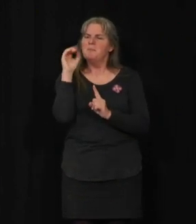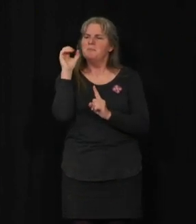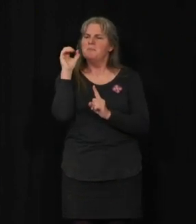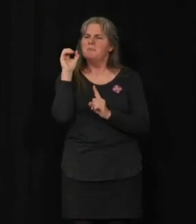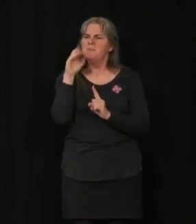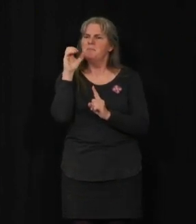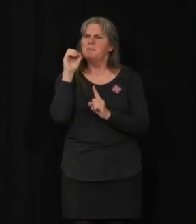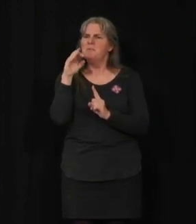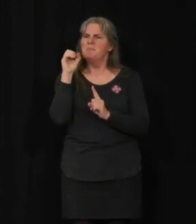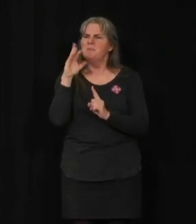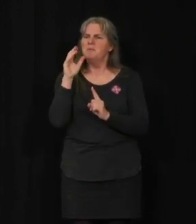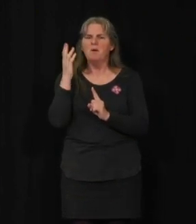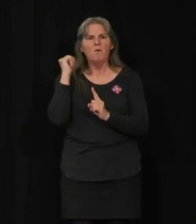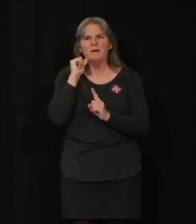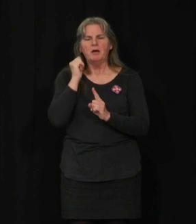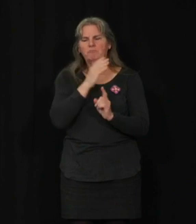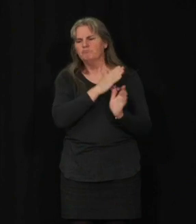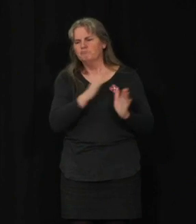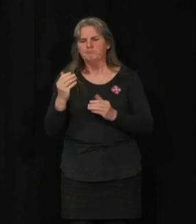a soft launch?